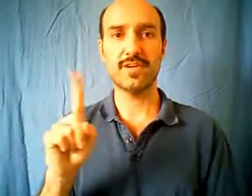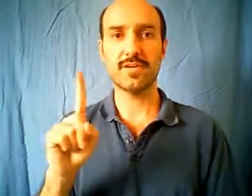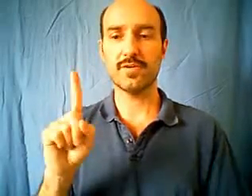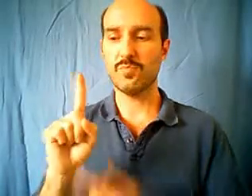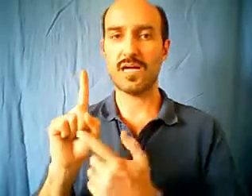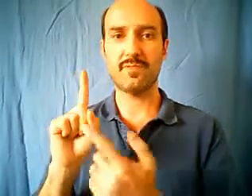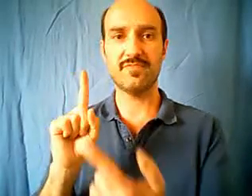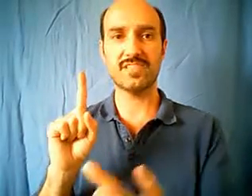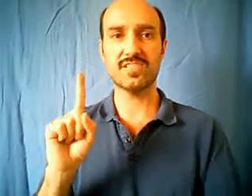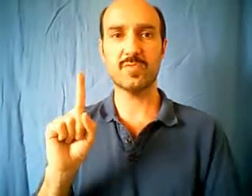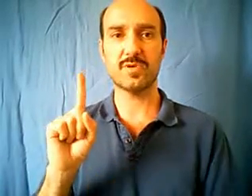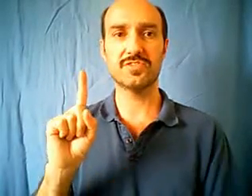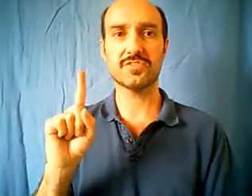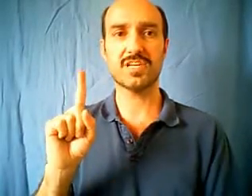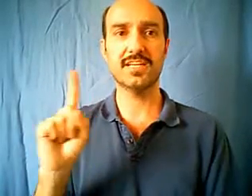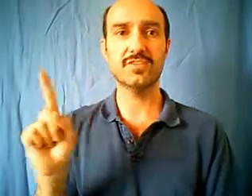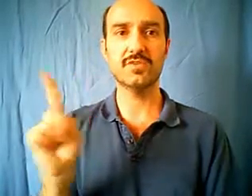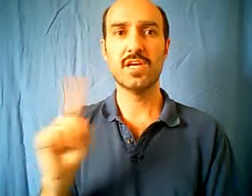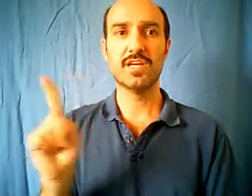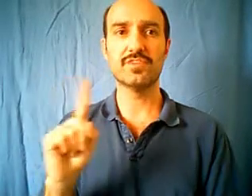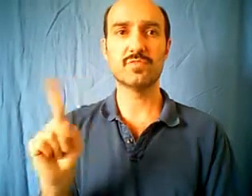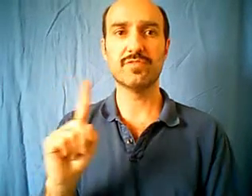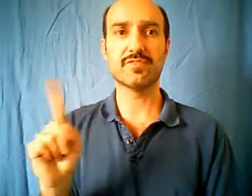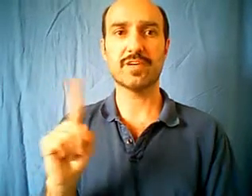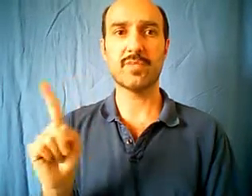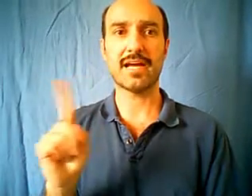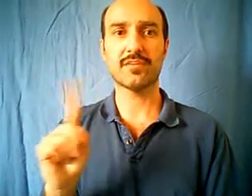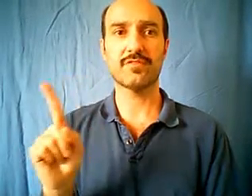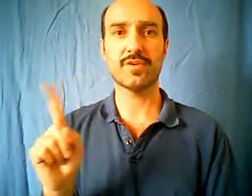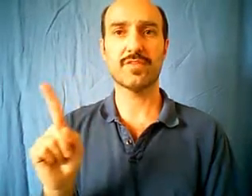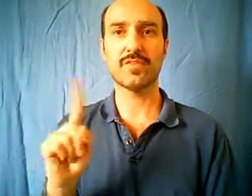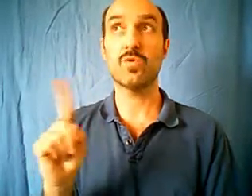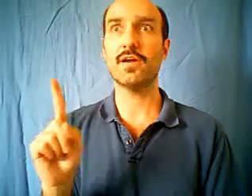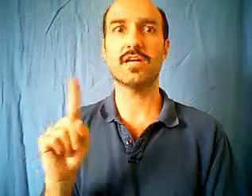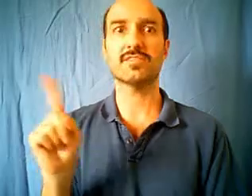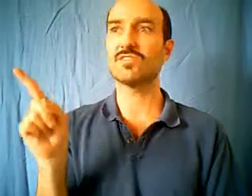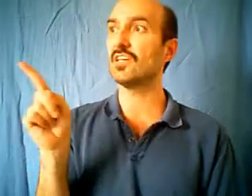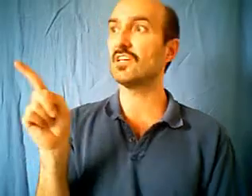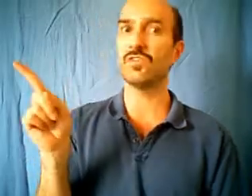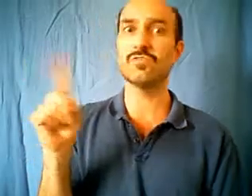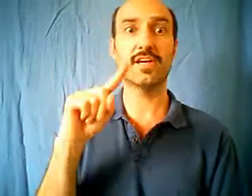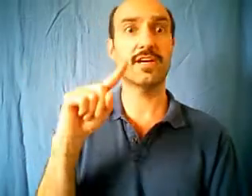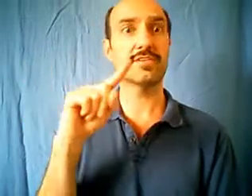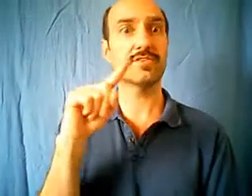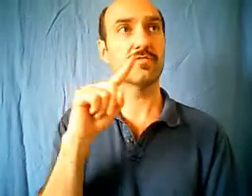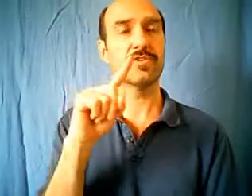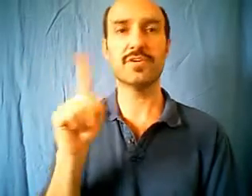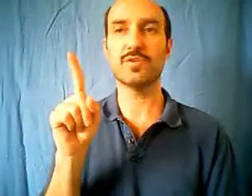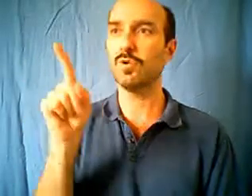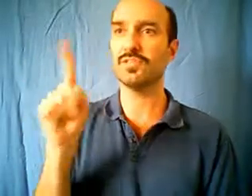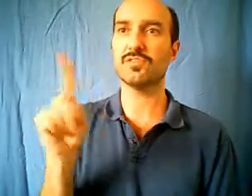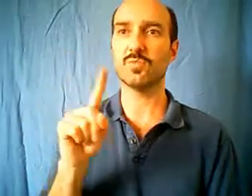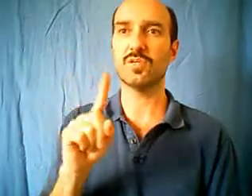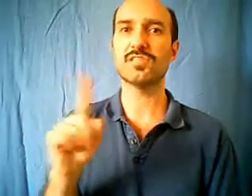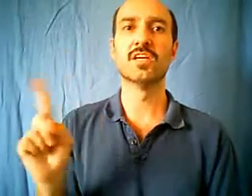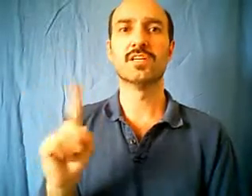finger, palm facing the person you're signing to, you just move your finger back and forth. Where? As to say, is it over there? Is it over there? You're pointing to the place. You